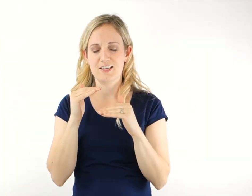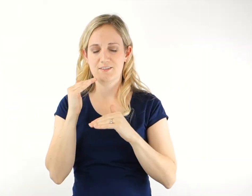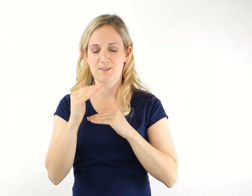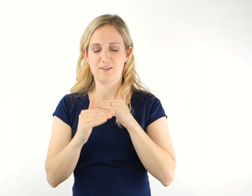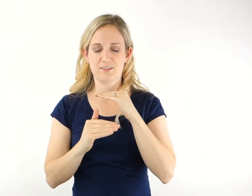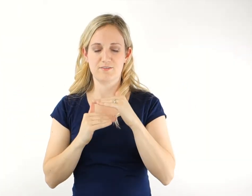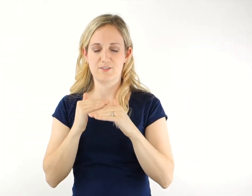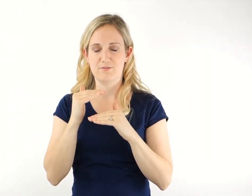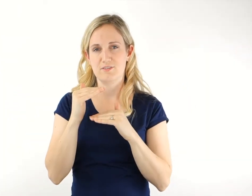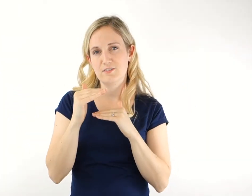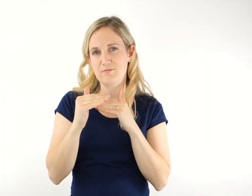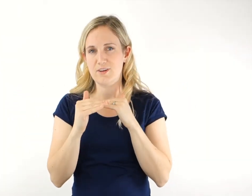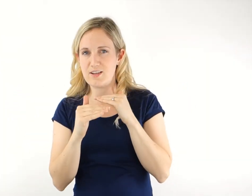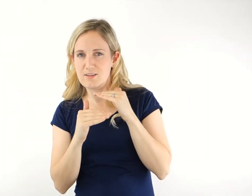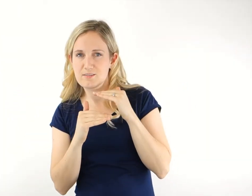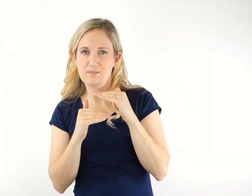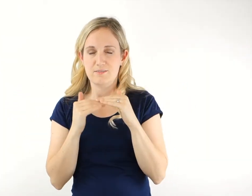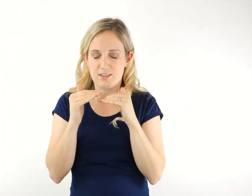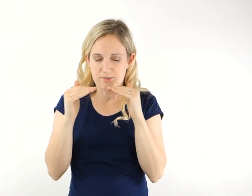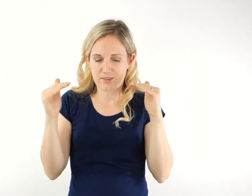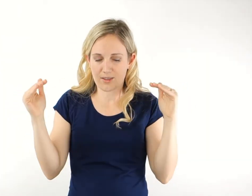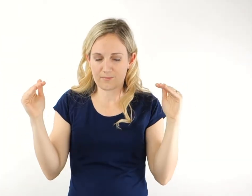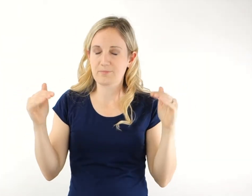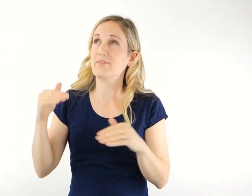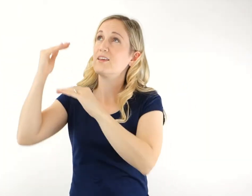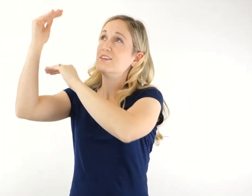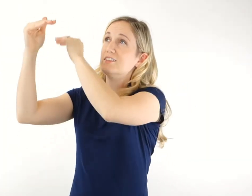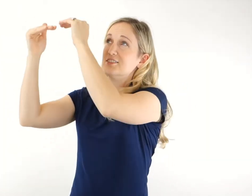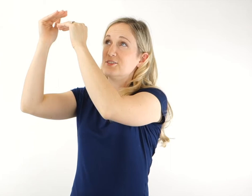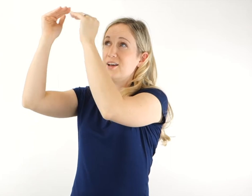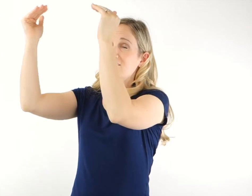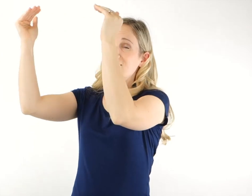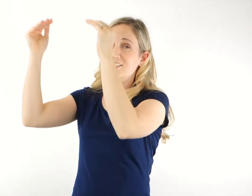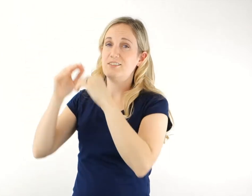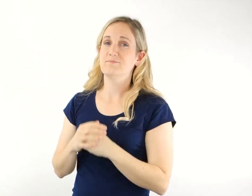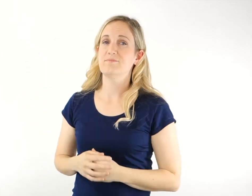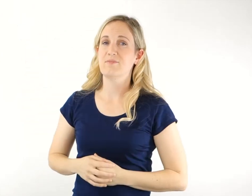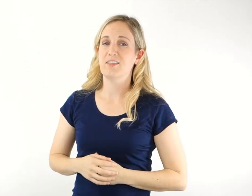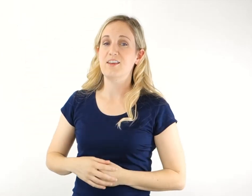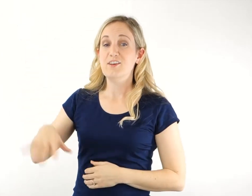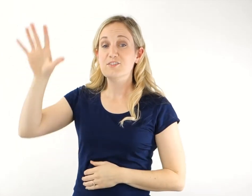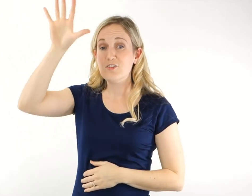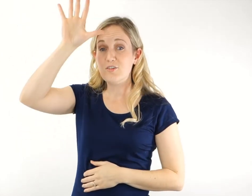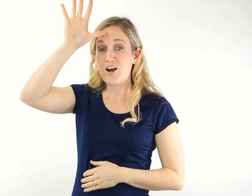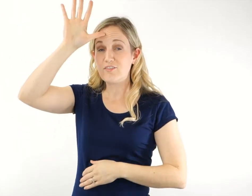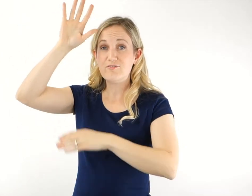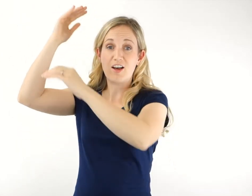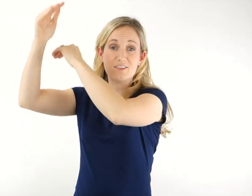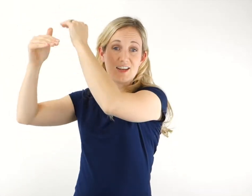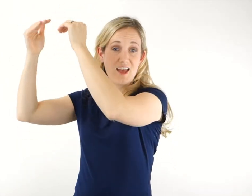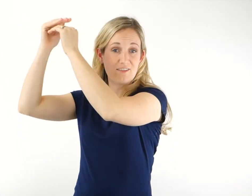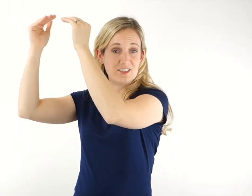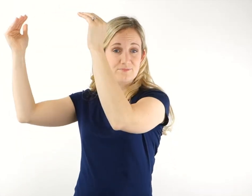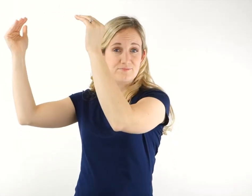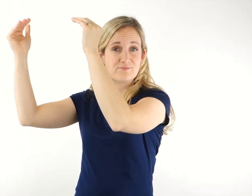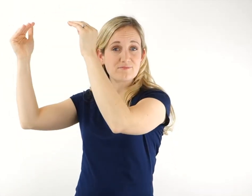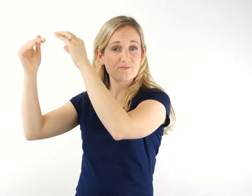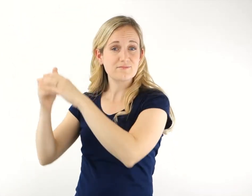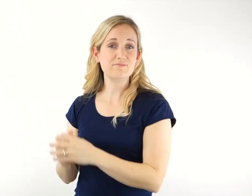sky. So if you do little round and then go like that. So heavenly. So our Father in heaven